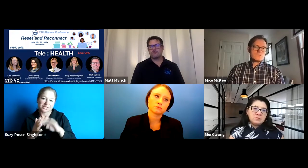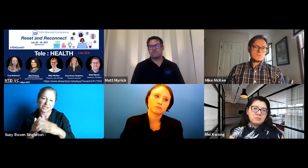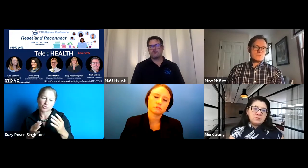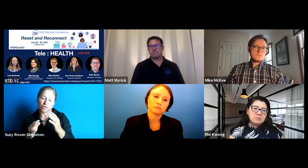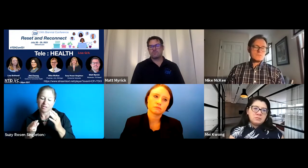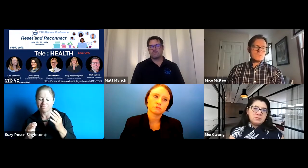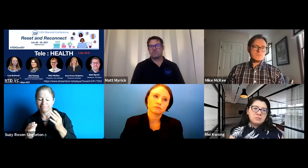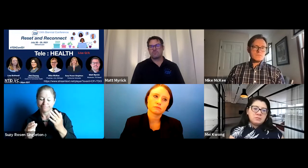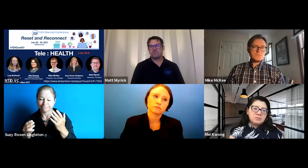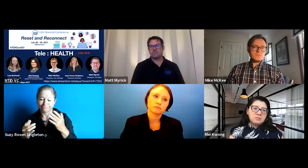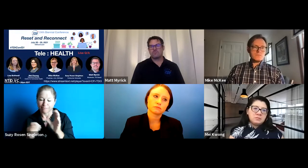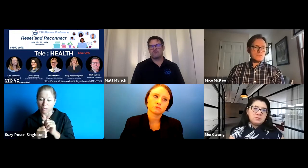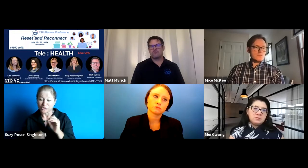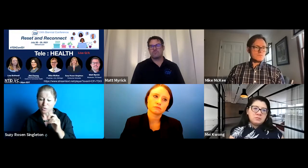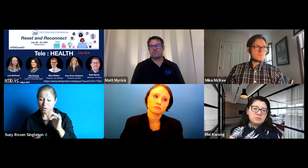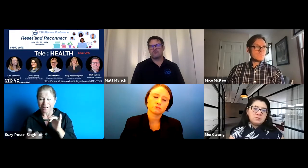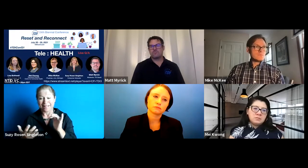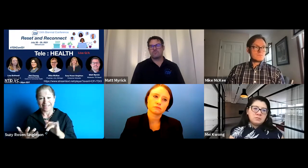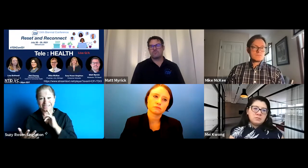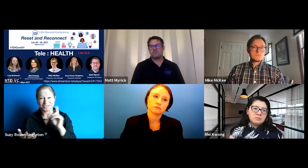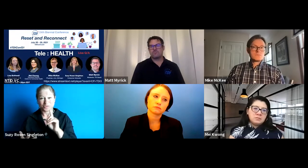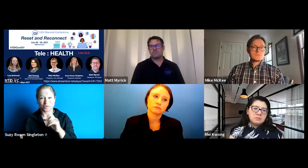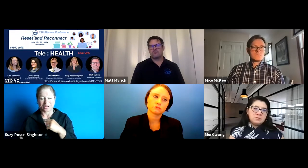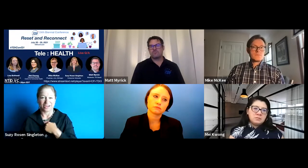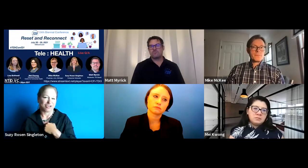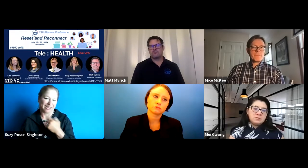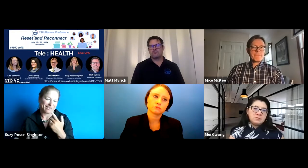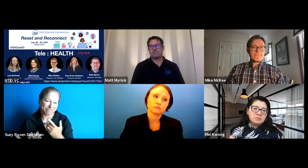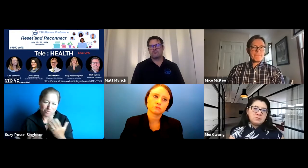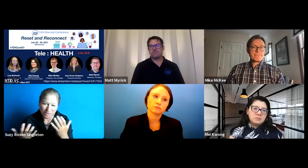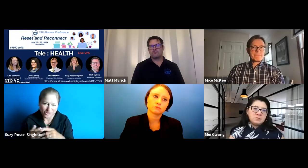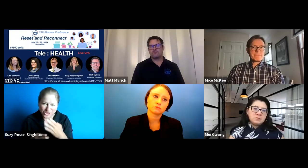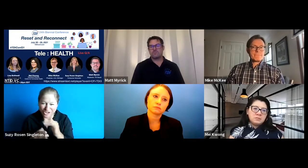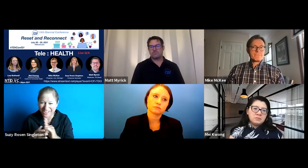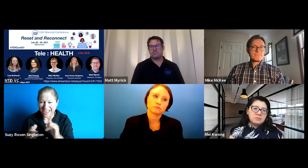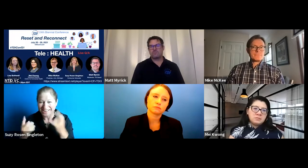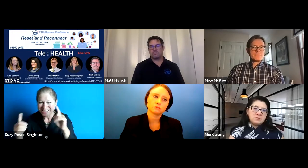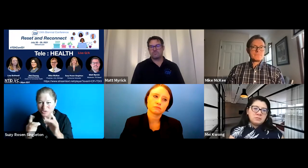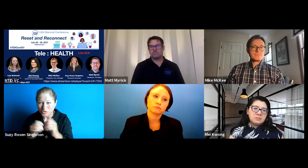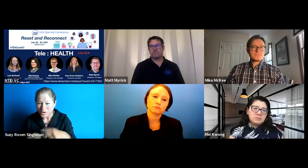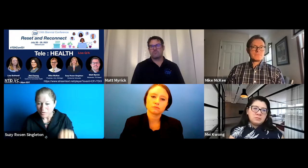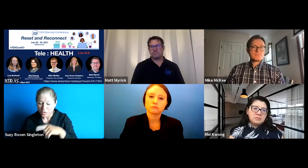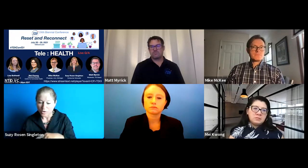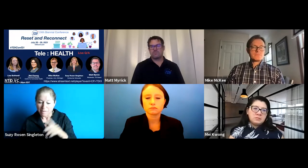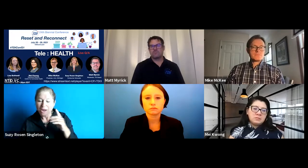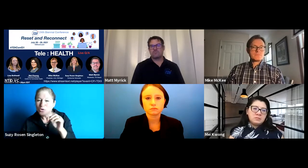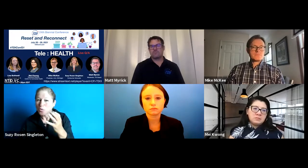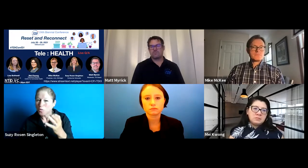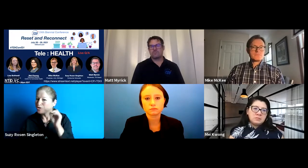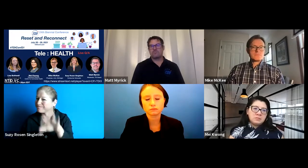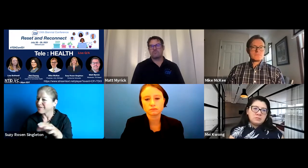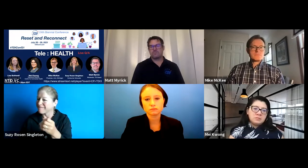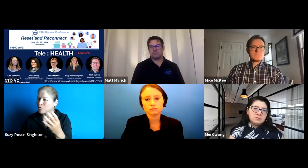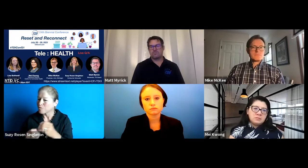in interpreters, for example, on these unscheduled appointments. So that's where that was my experience. I wanted to share that